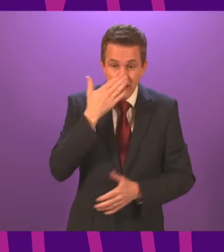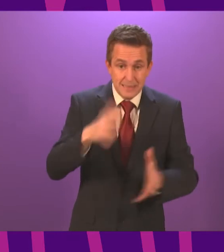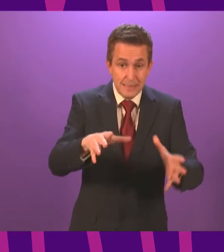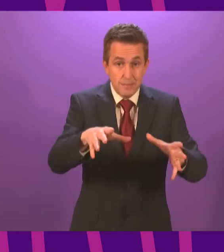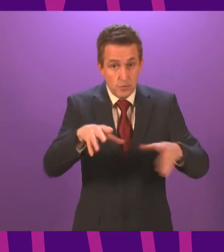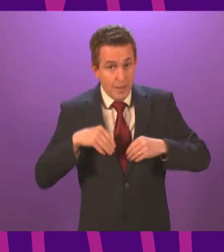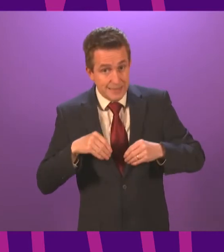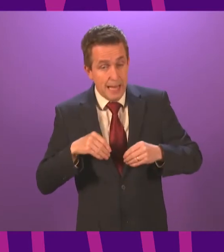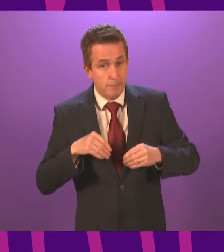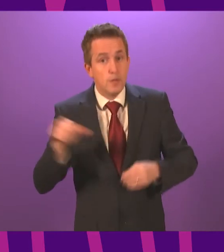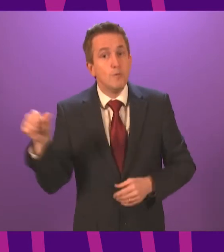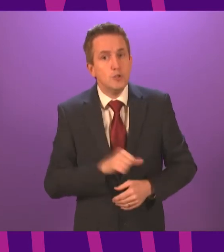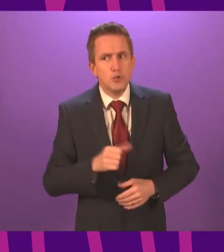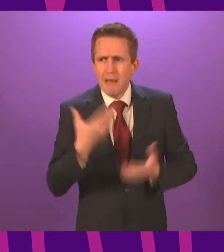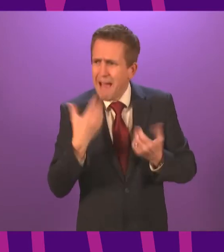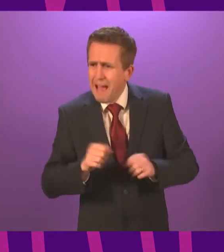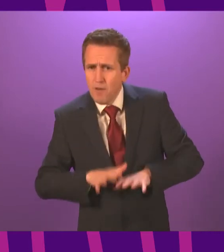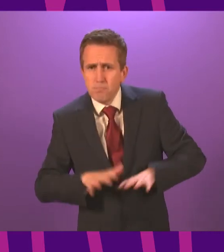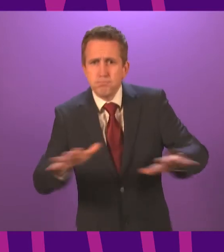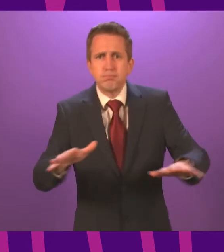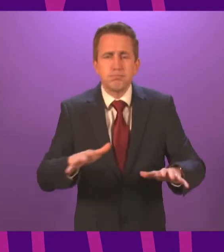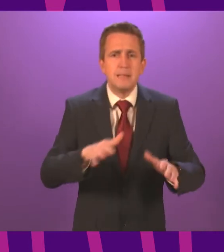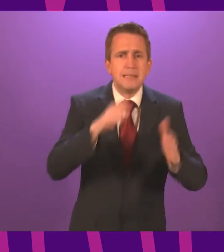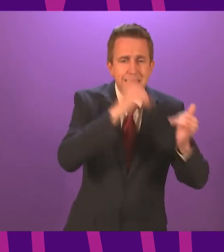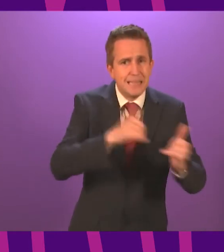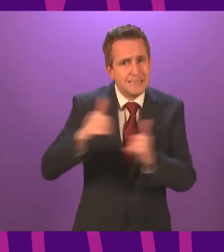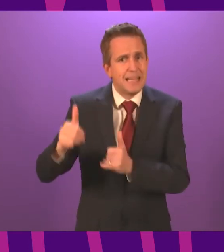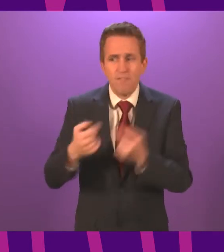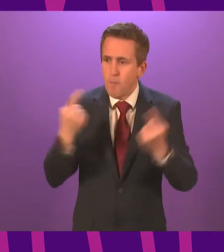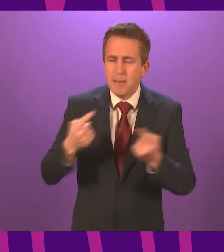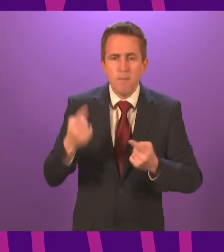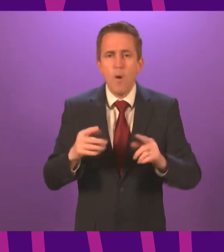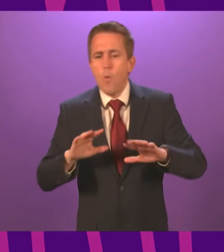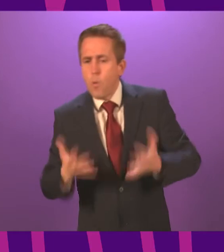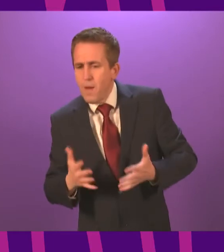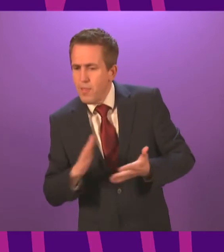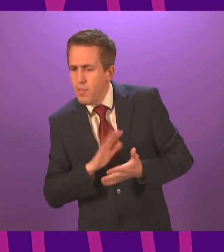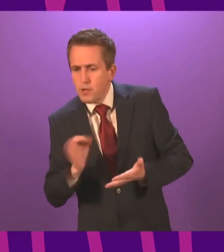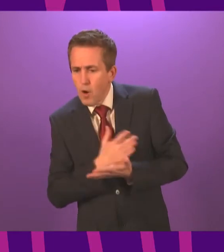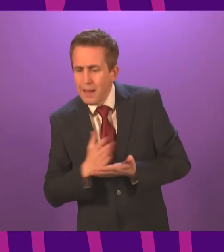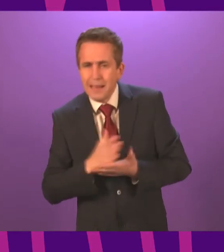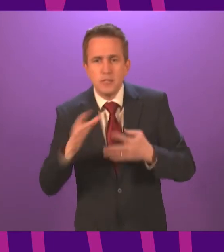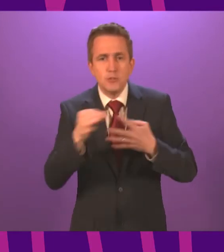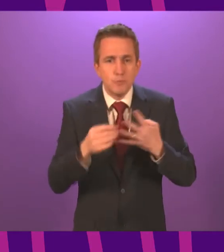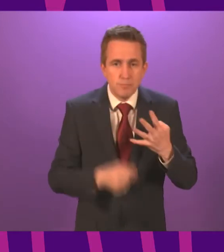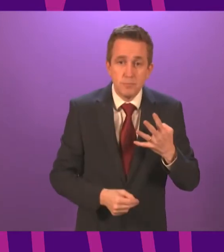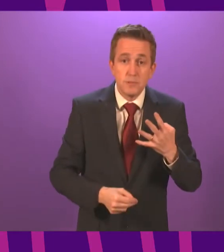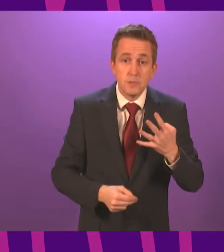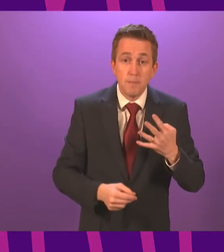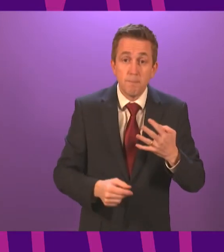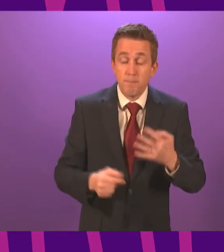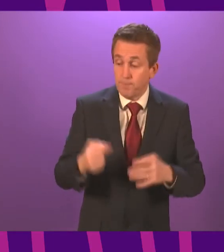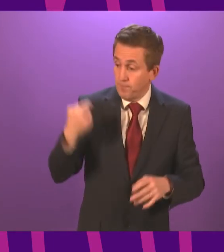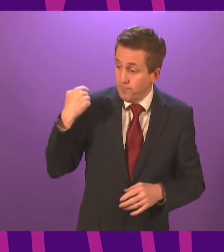mass asymptomatic testing, but it is now rushing to catch up. For many weeks, the tracing